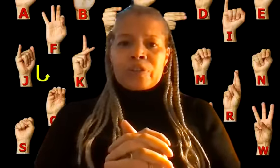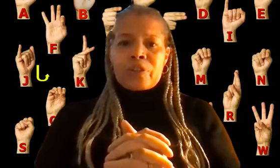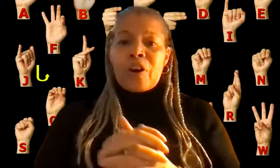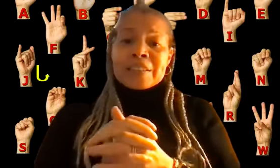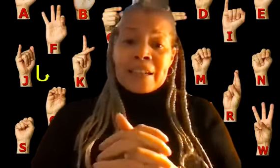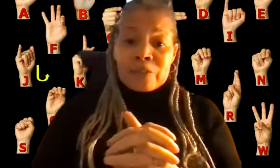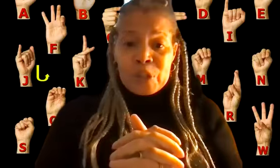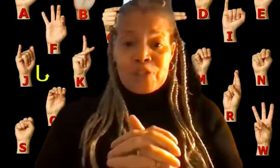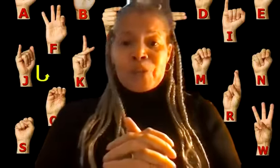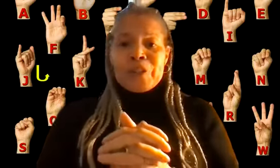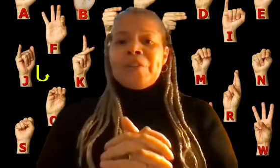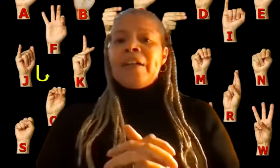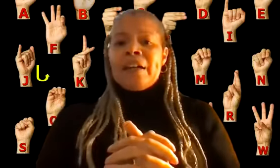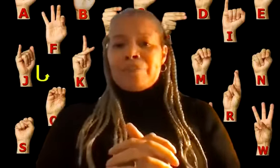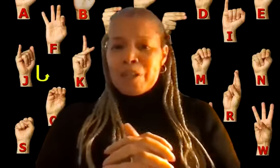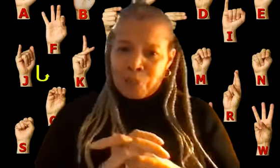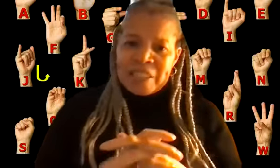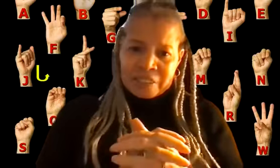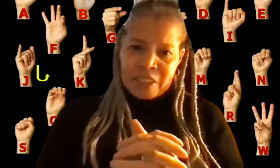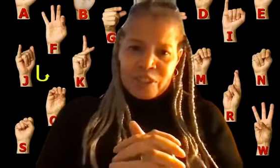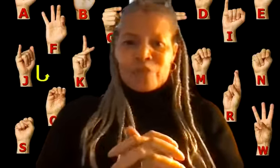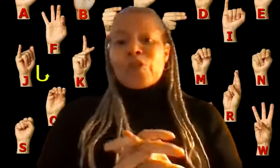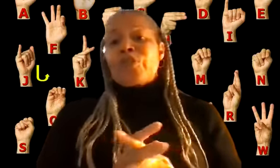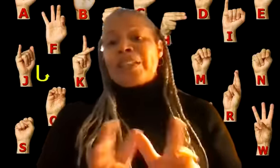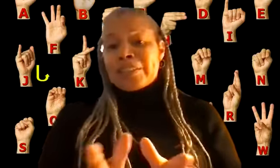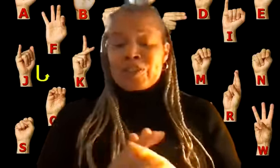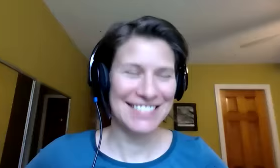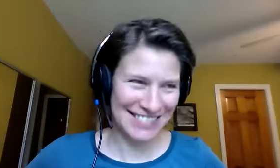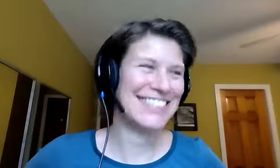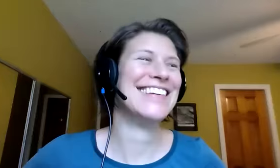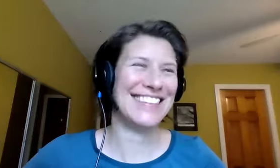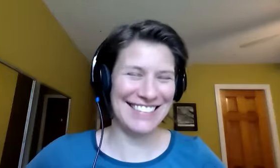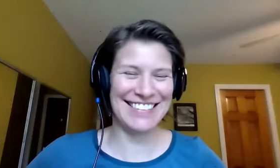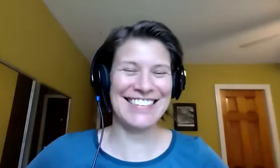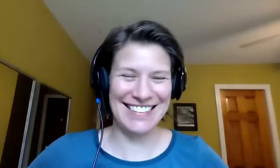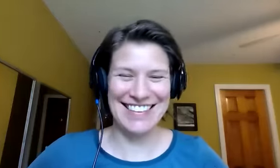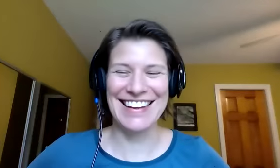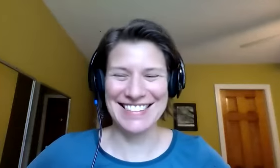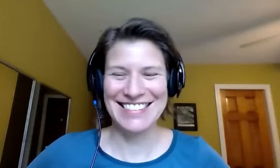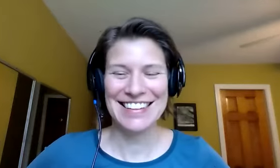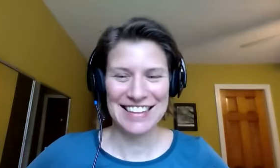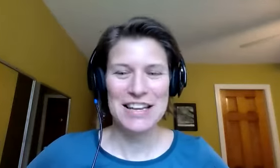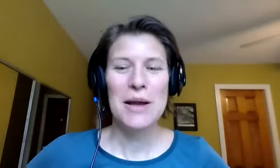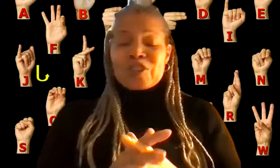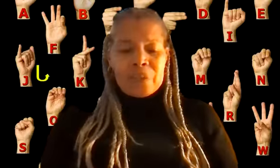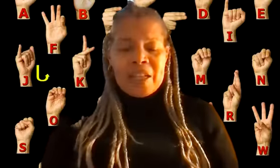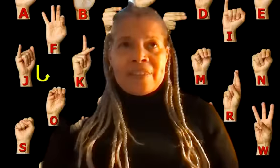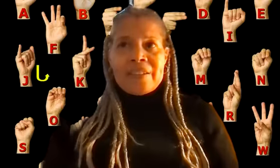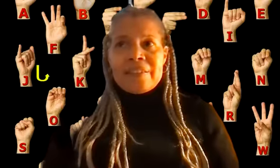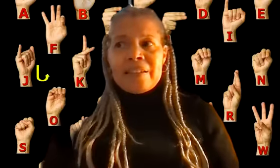your architect voice, if you will. Um, my husband has a teaching voice, so guess the thing is the architect voice, use your architect voice in a way that, uh,